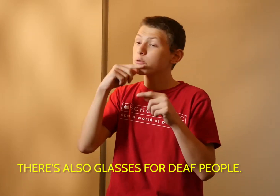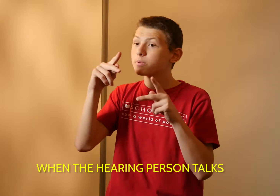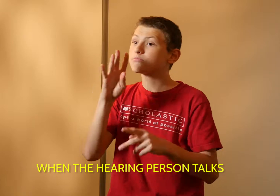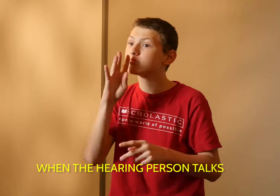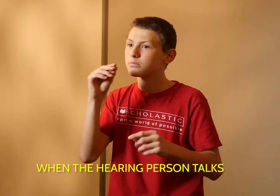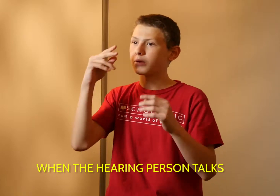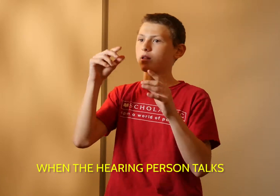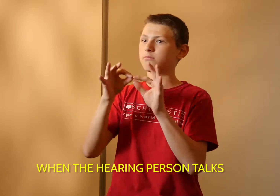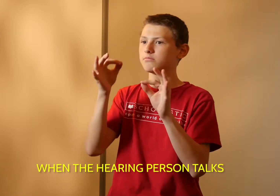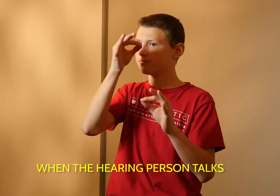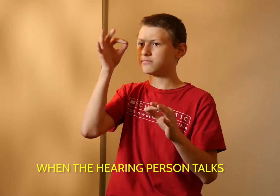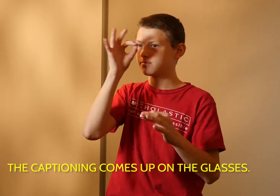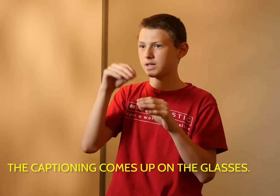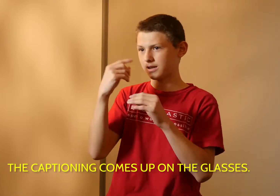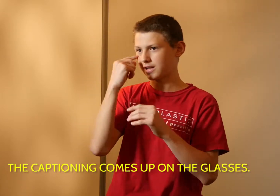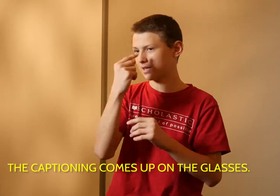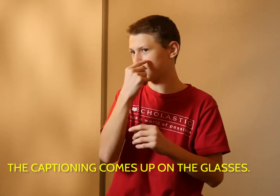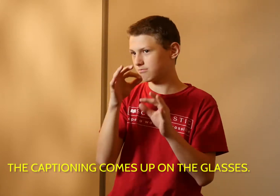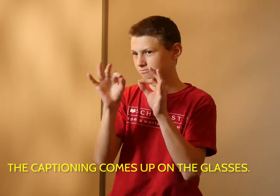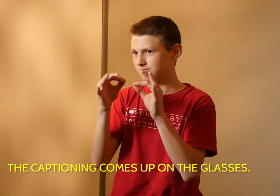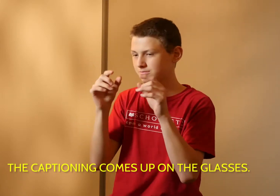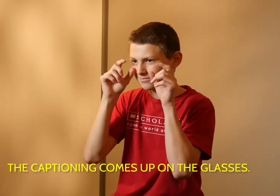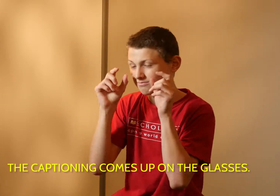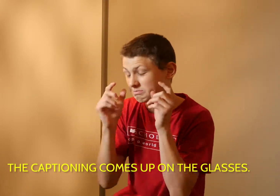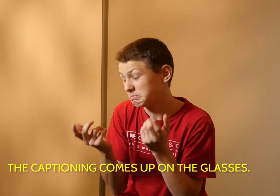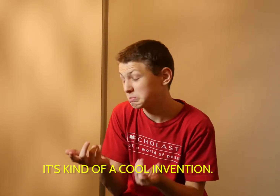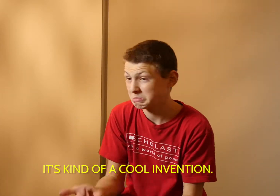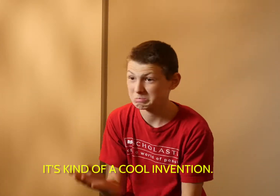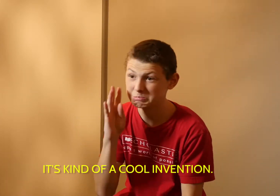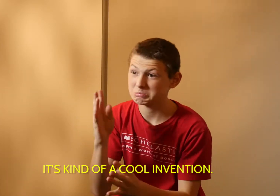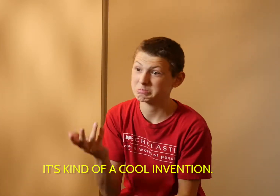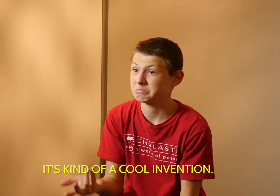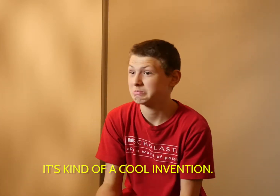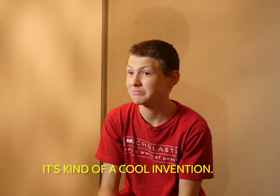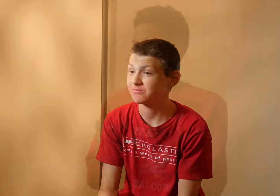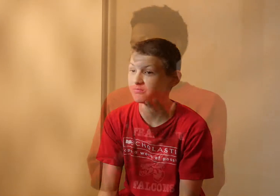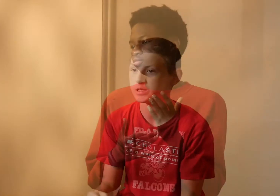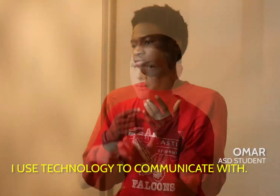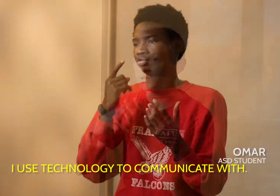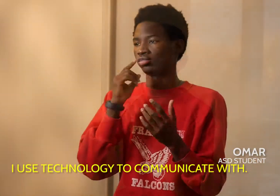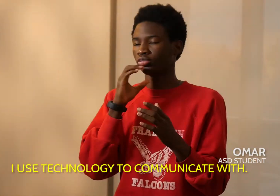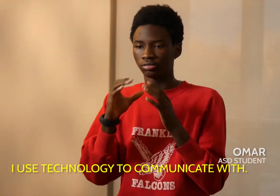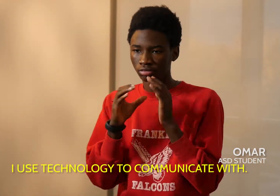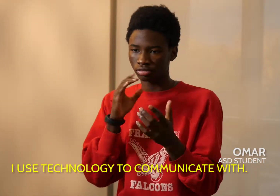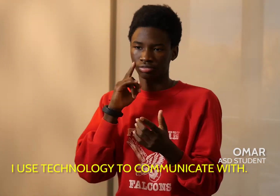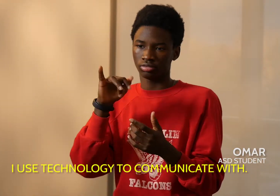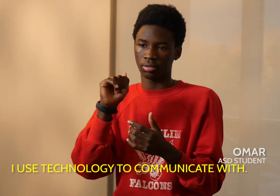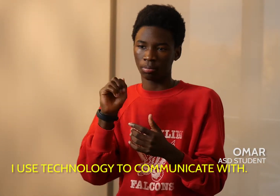When the hearing person talks, the captioning comes up on the glasses. It's kind of a cool invention. I use technology